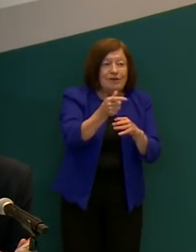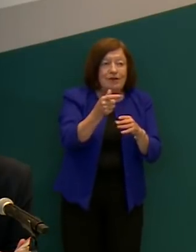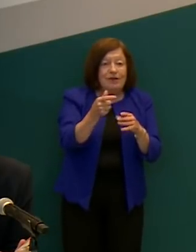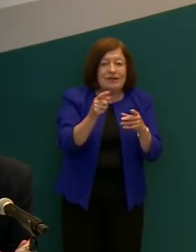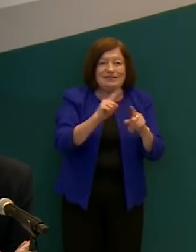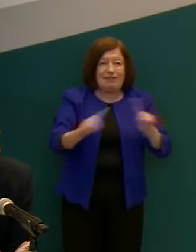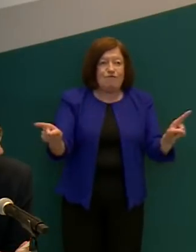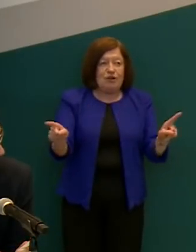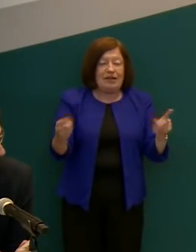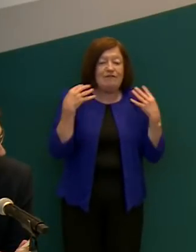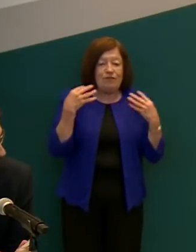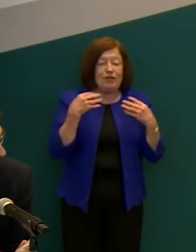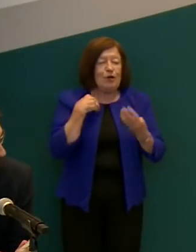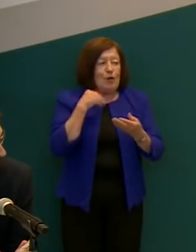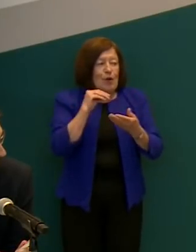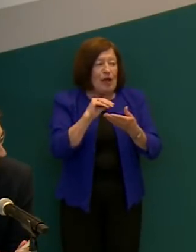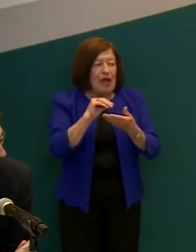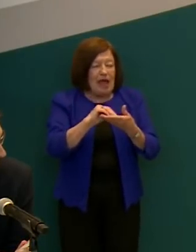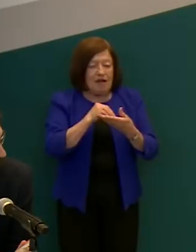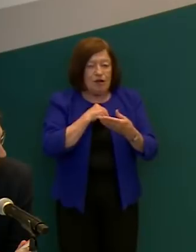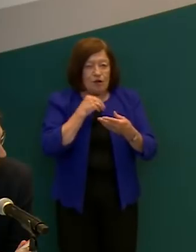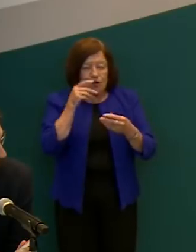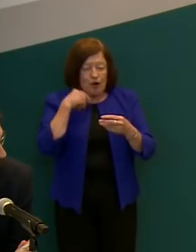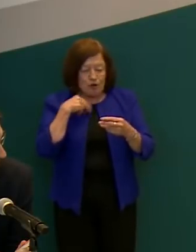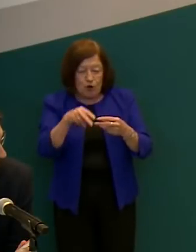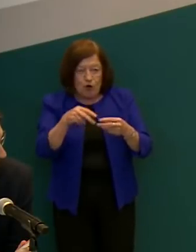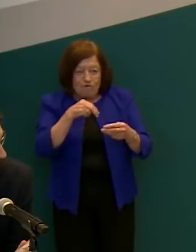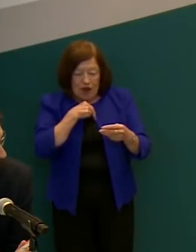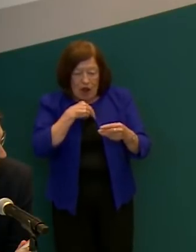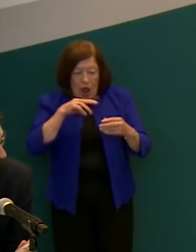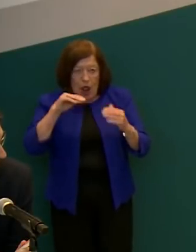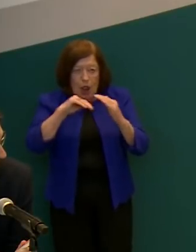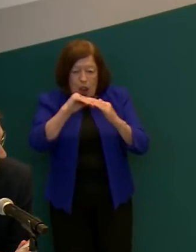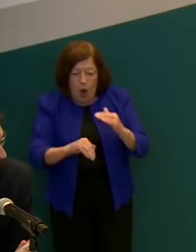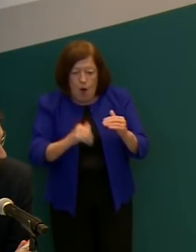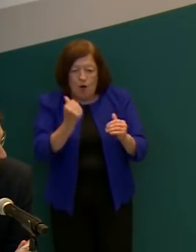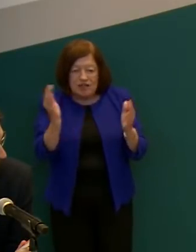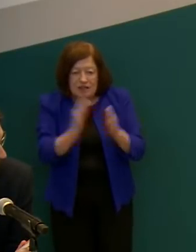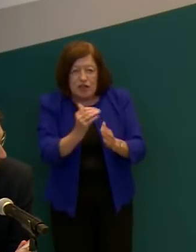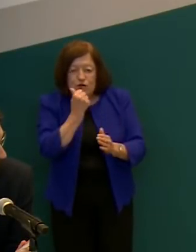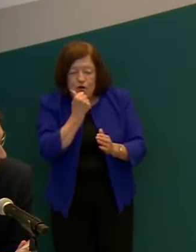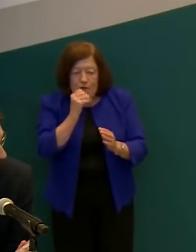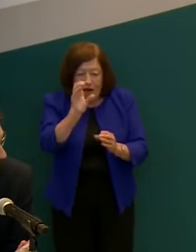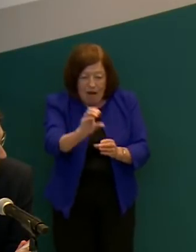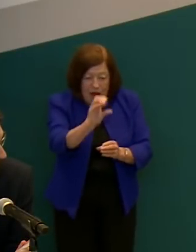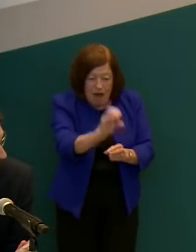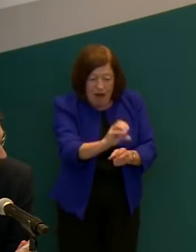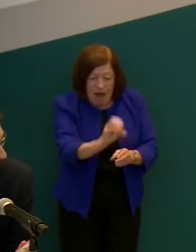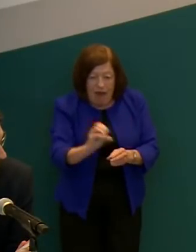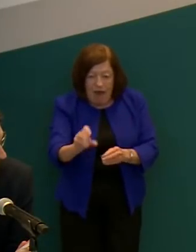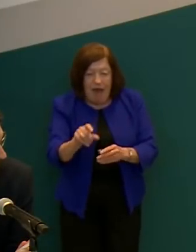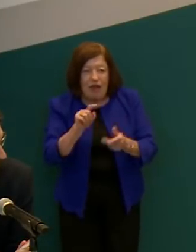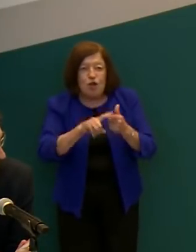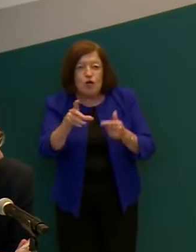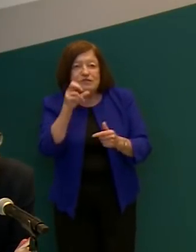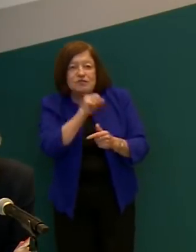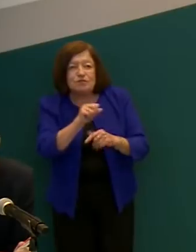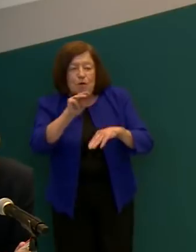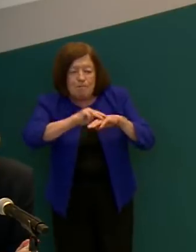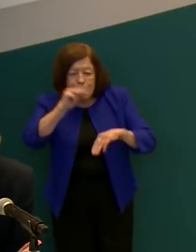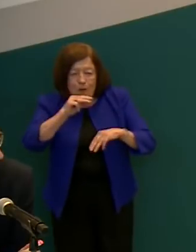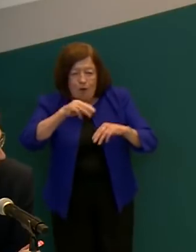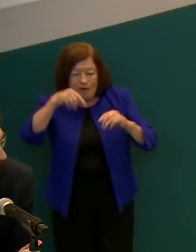off. So when you get down into quite localized settings, smaller numbers, the assumptions become more important.